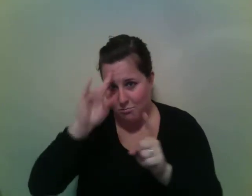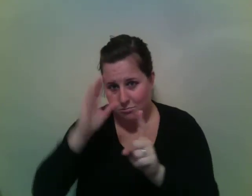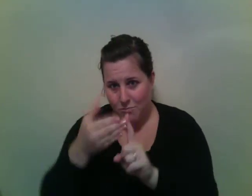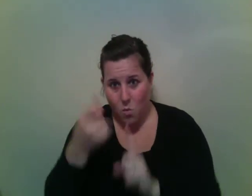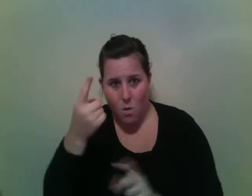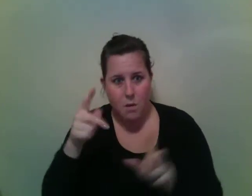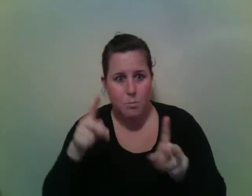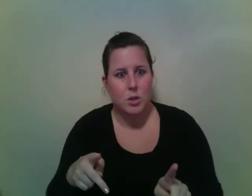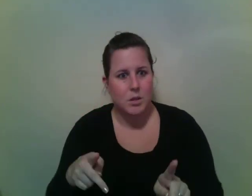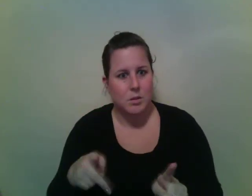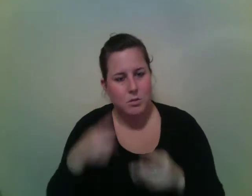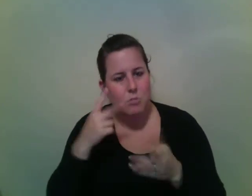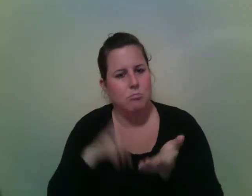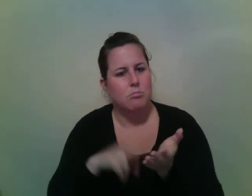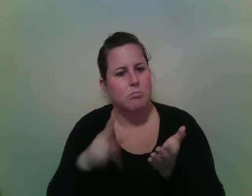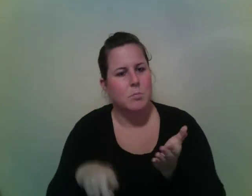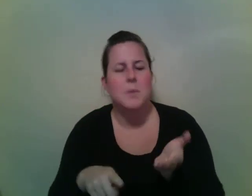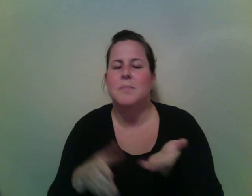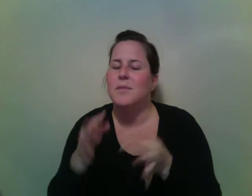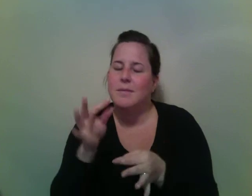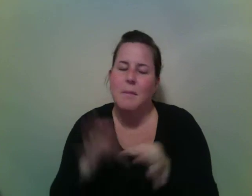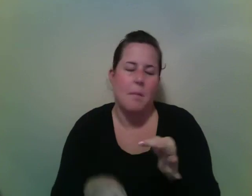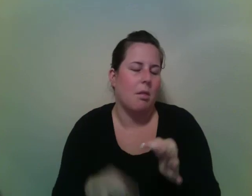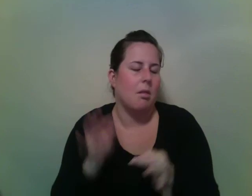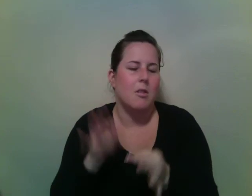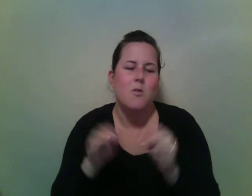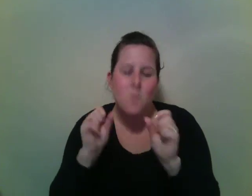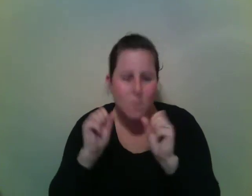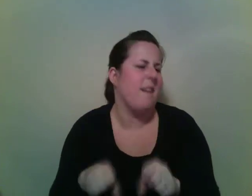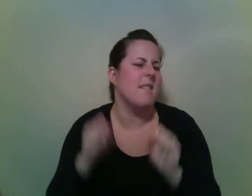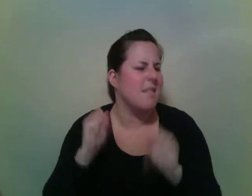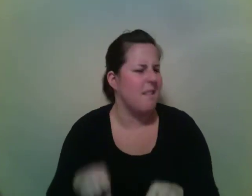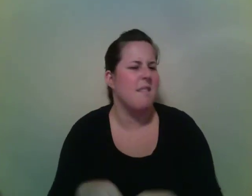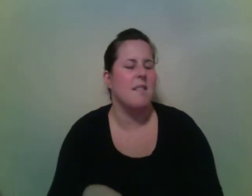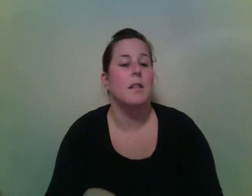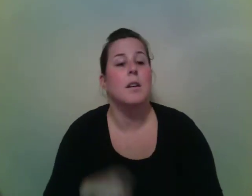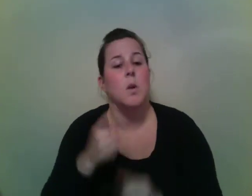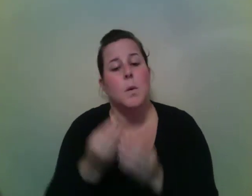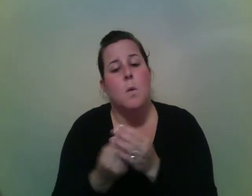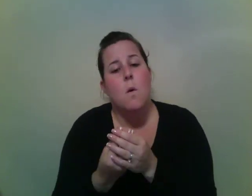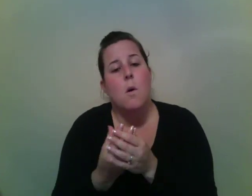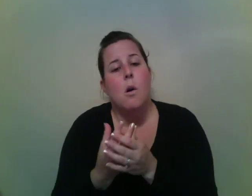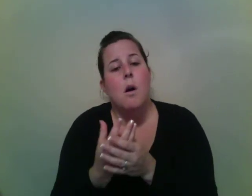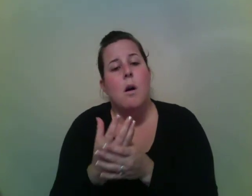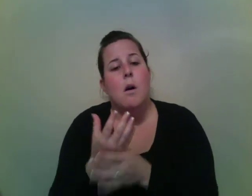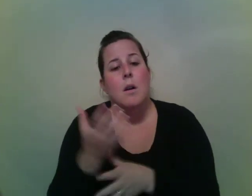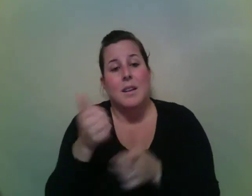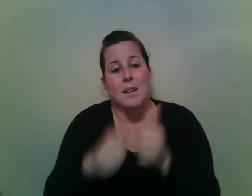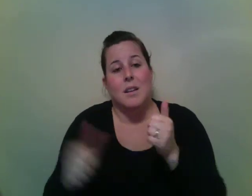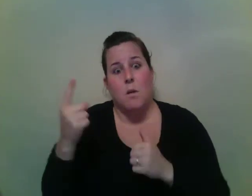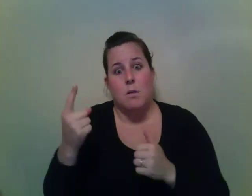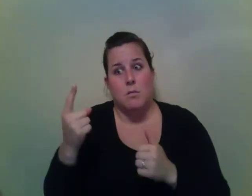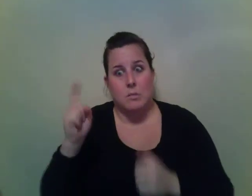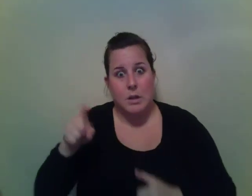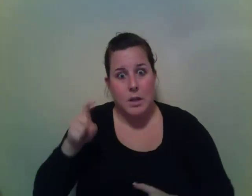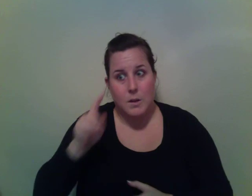to do that? Simple, simple. You can totally do that. As you're growing up, anybody out there need $400 extra